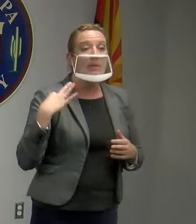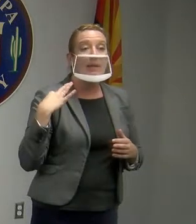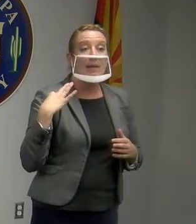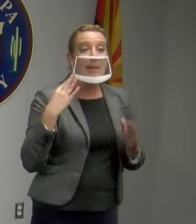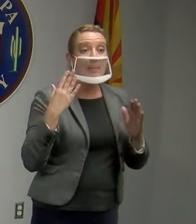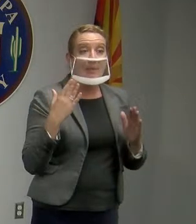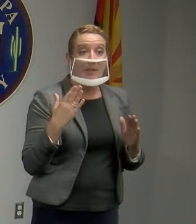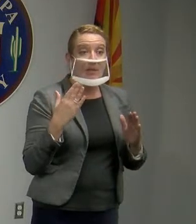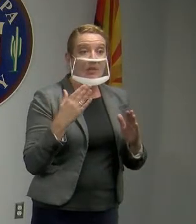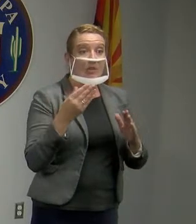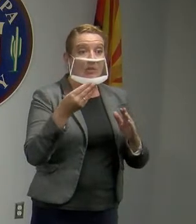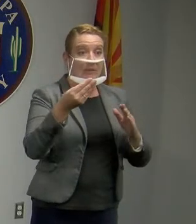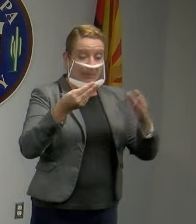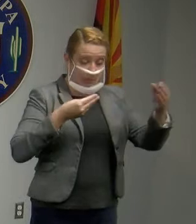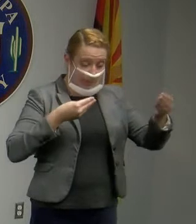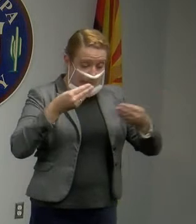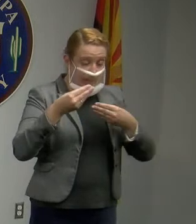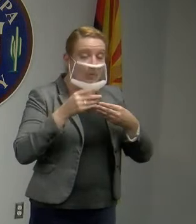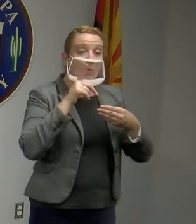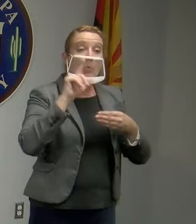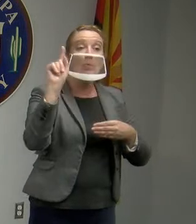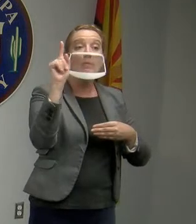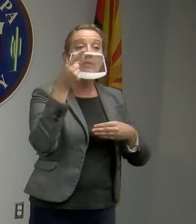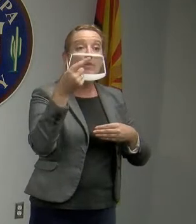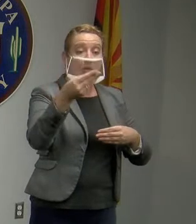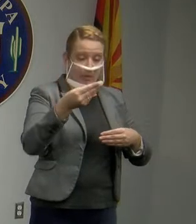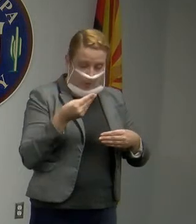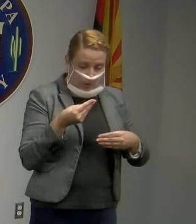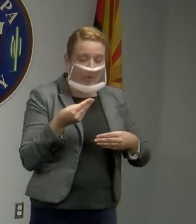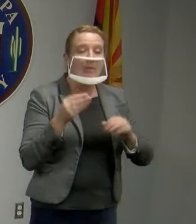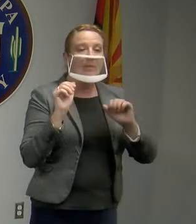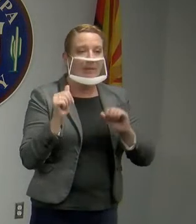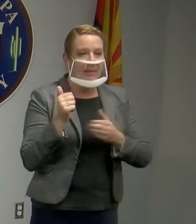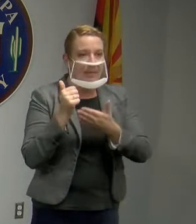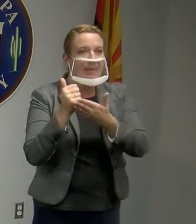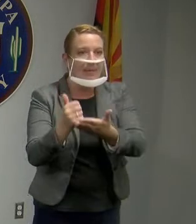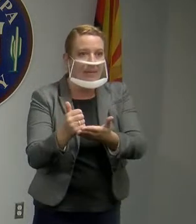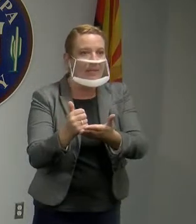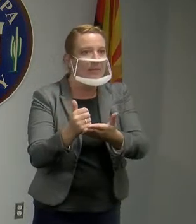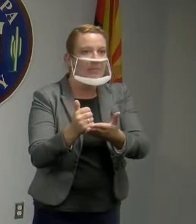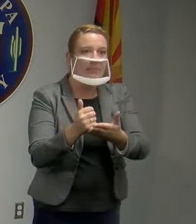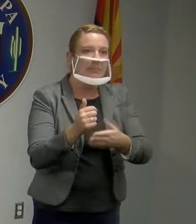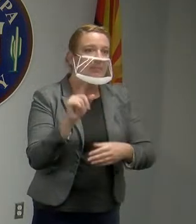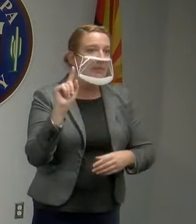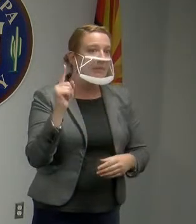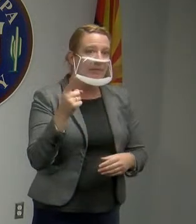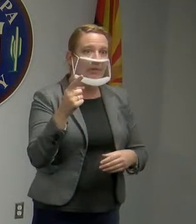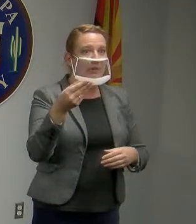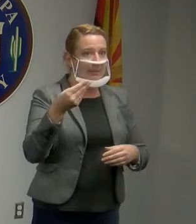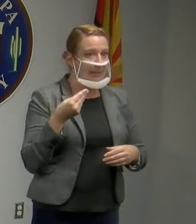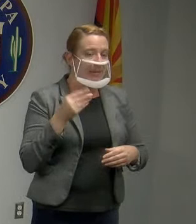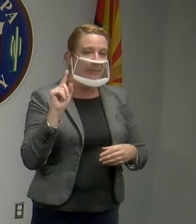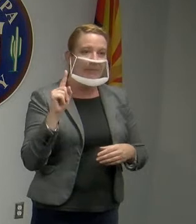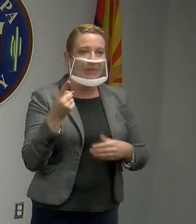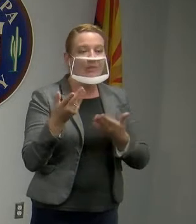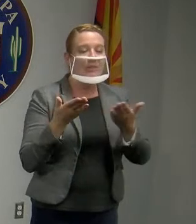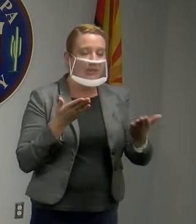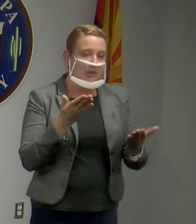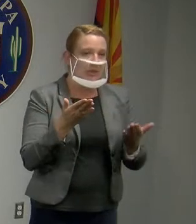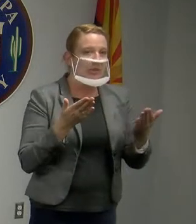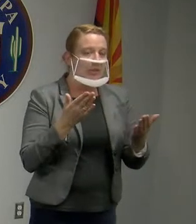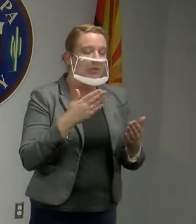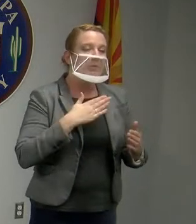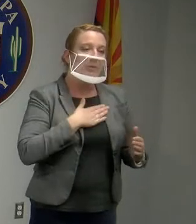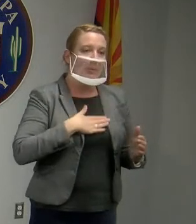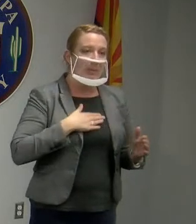first-come, first-served basis. We're committed to doing this as quickly as possible. We appreciate everybody's understanding, and I would urge